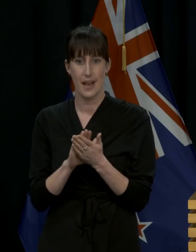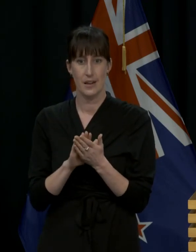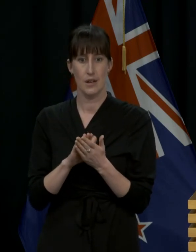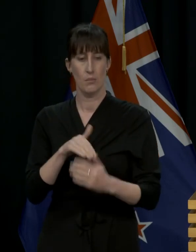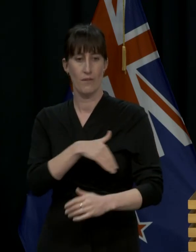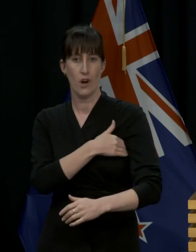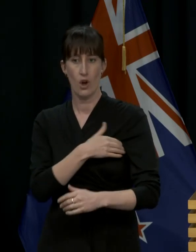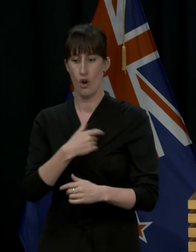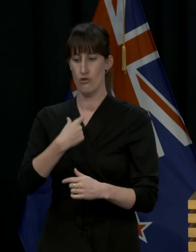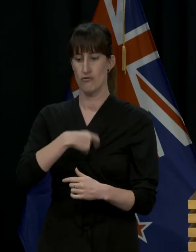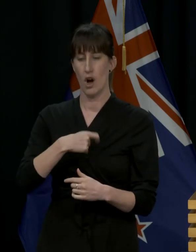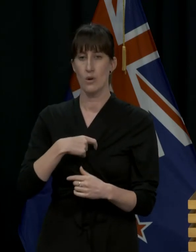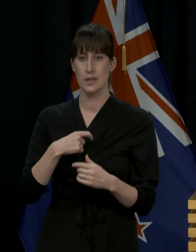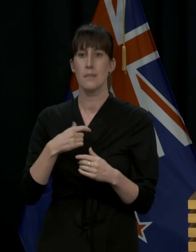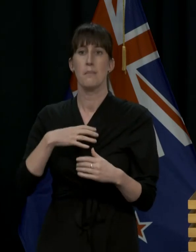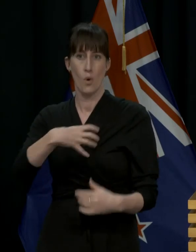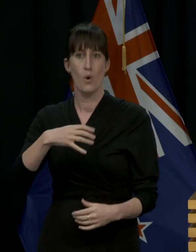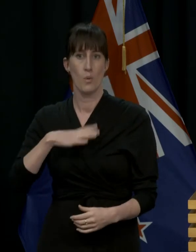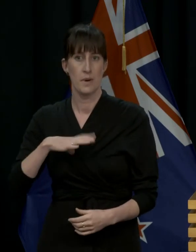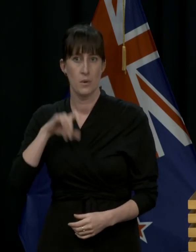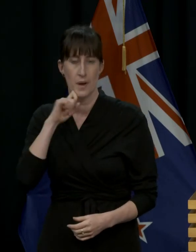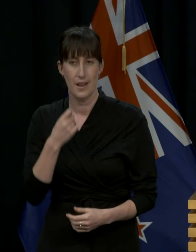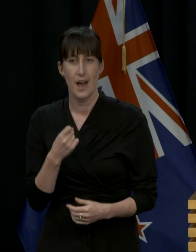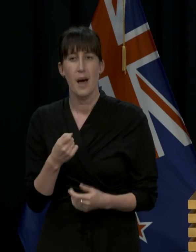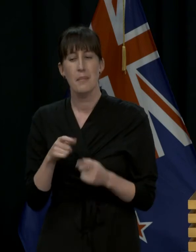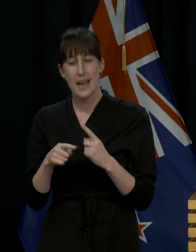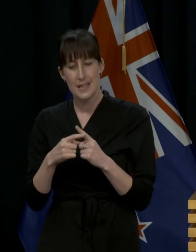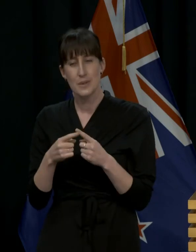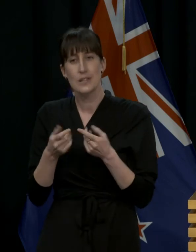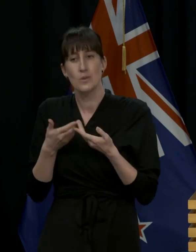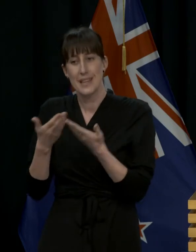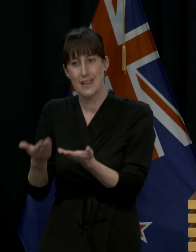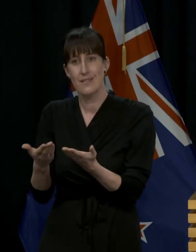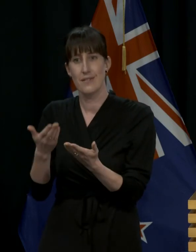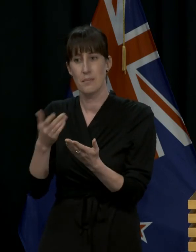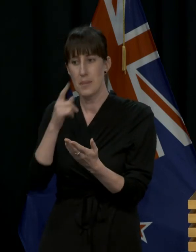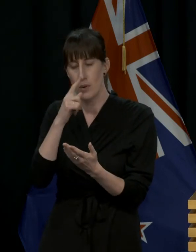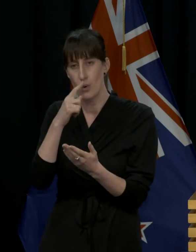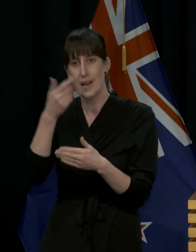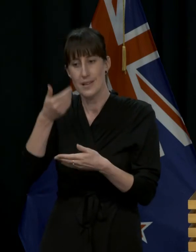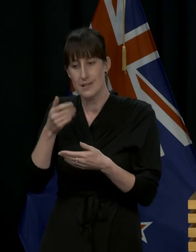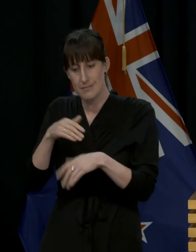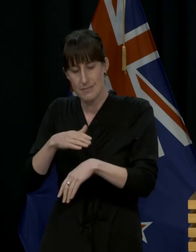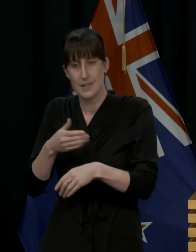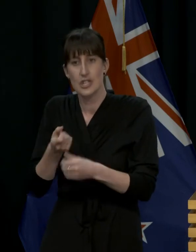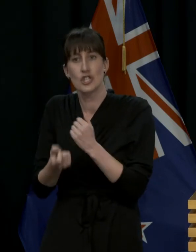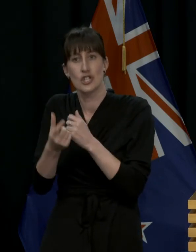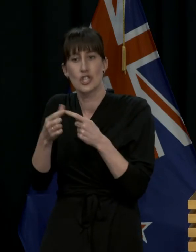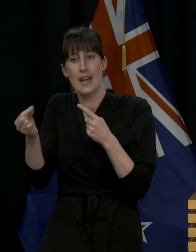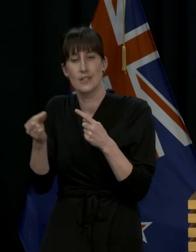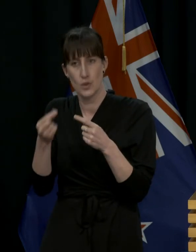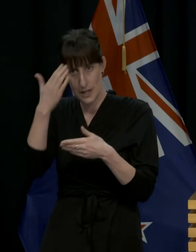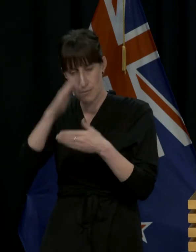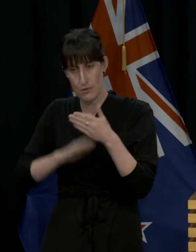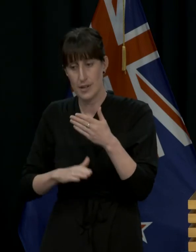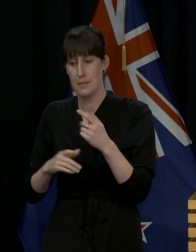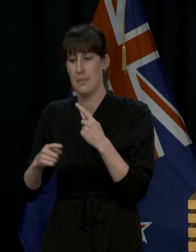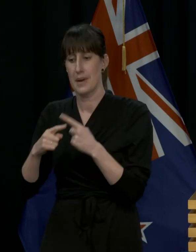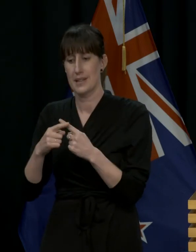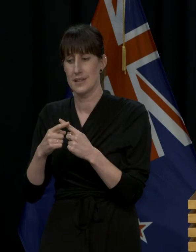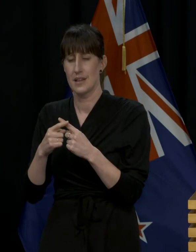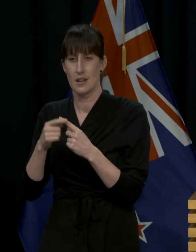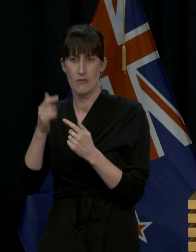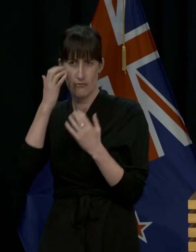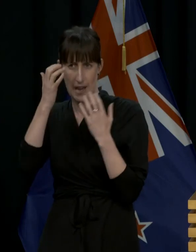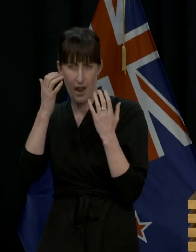giving enough space for people to have a bit of experience as well, keeping and taking into account the talent that they already bring into the fold